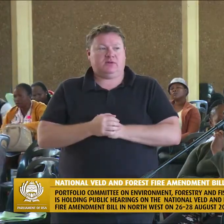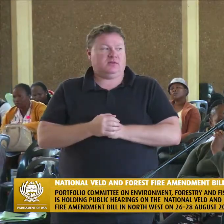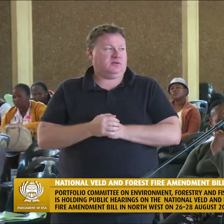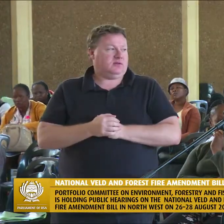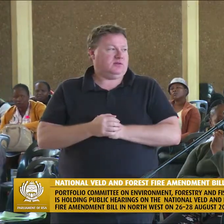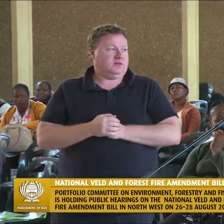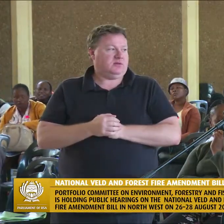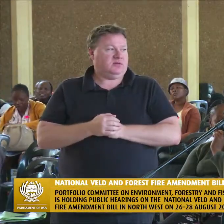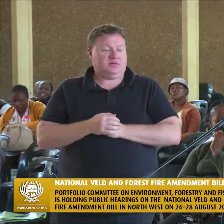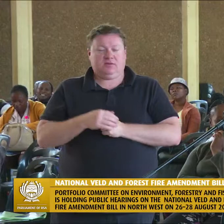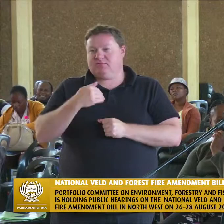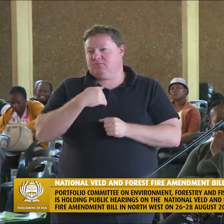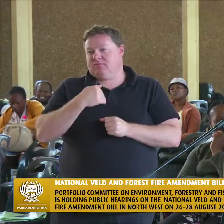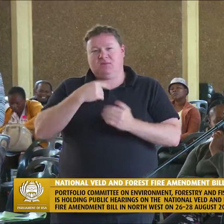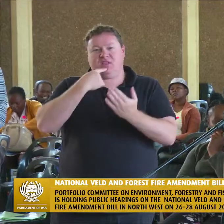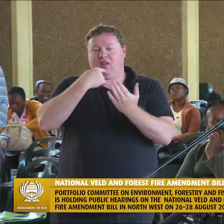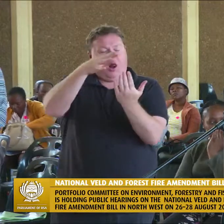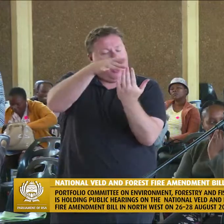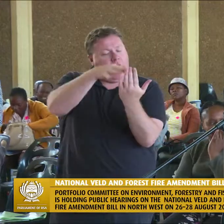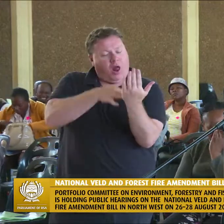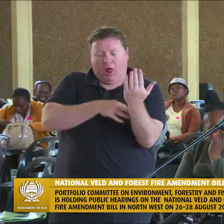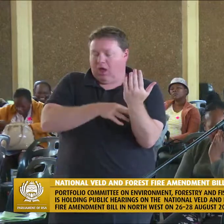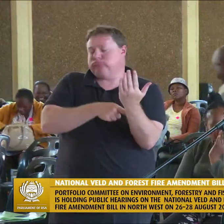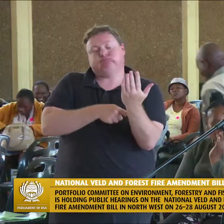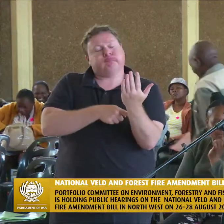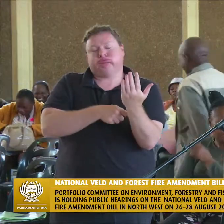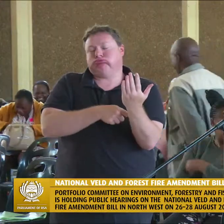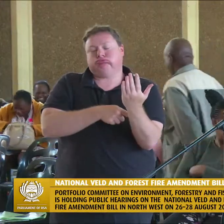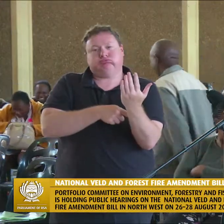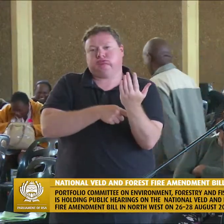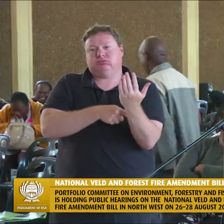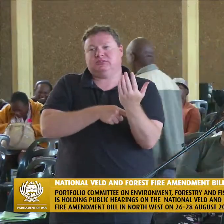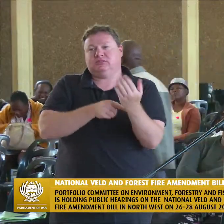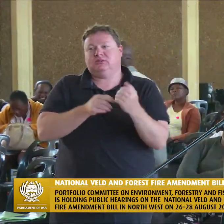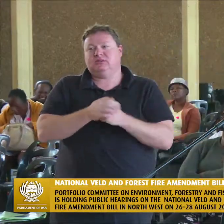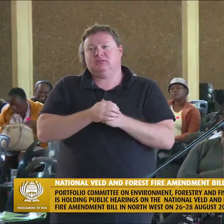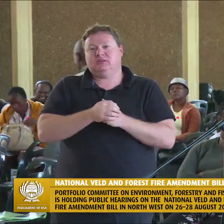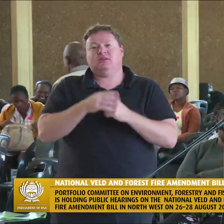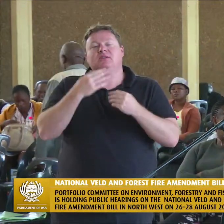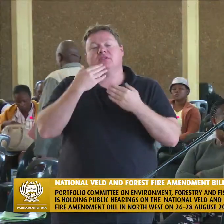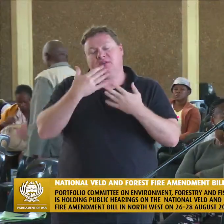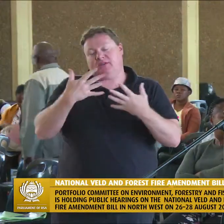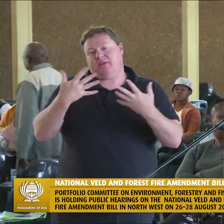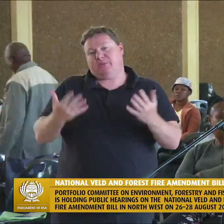i want to say everything today as the governor said